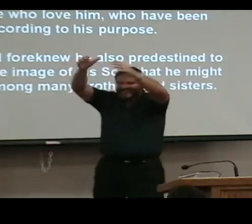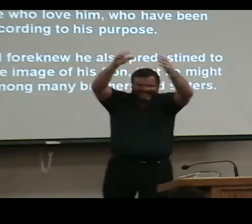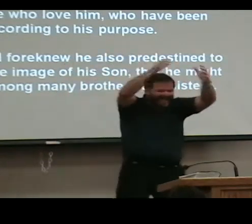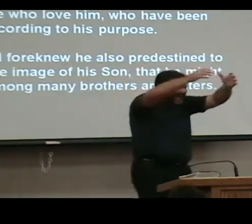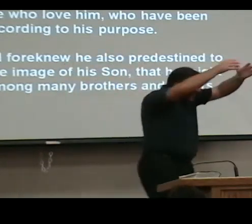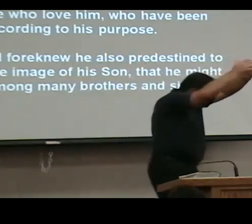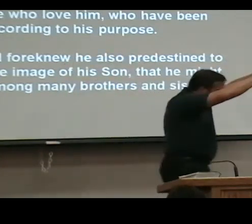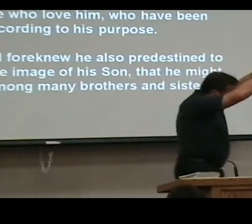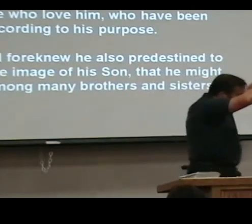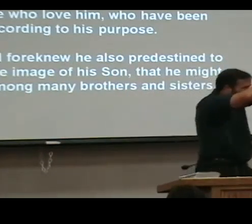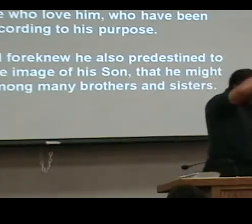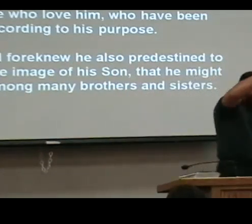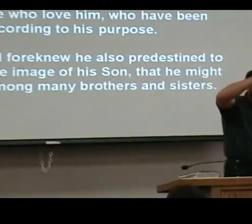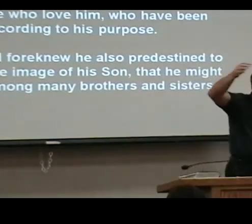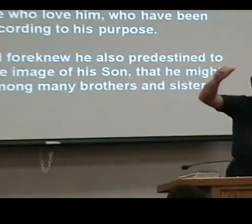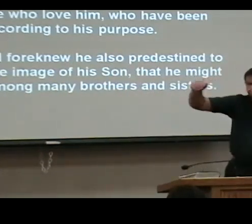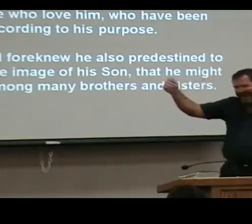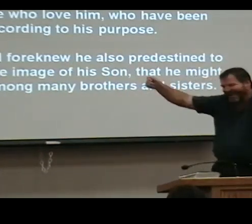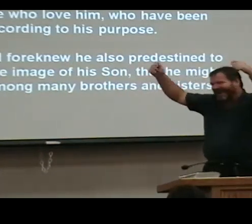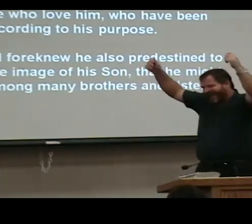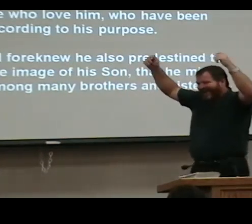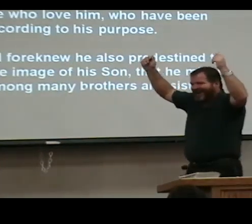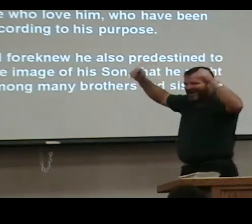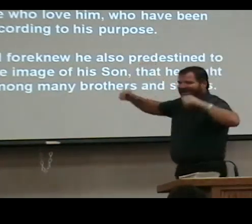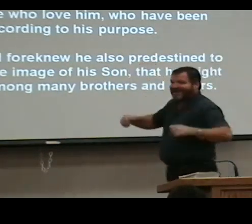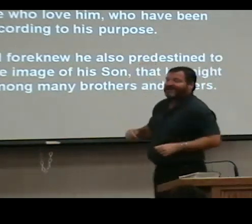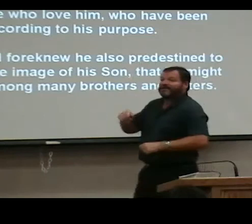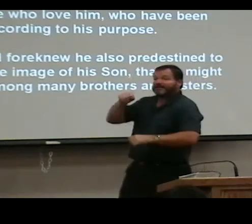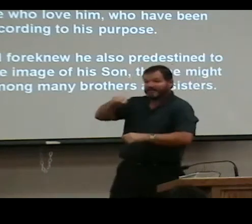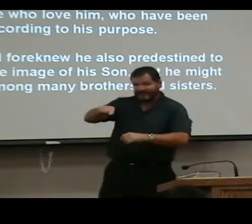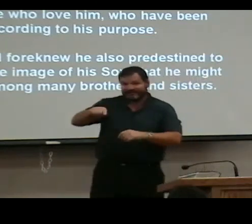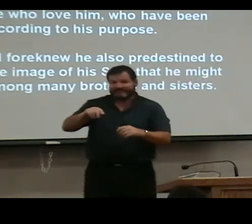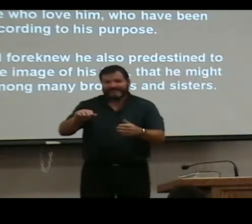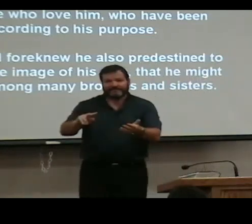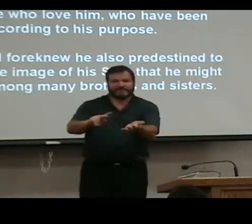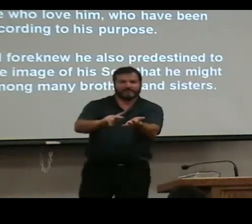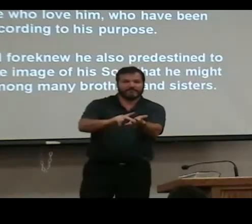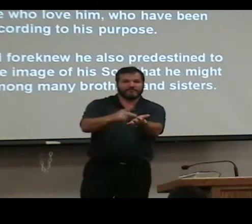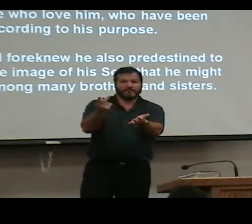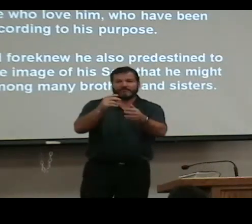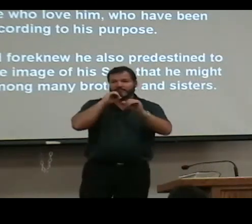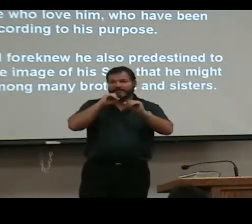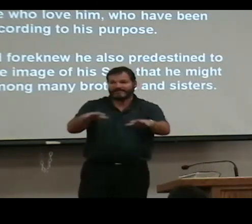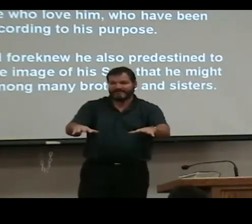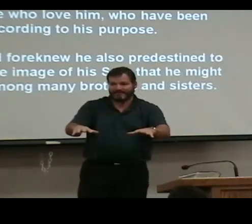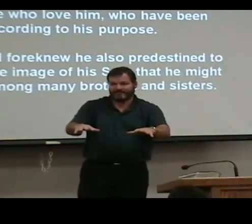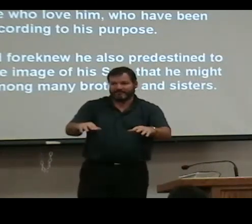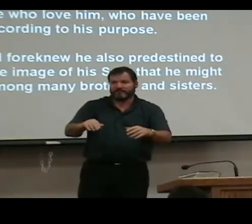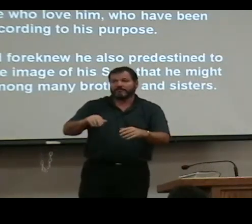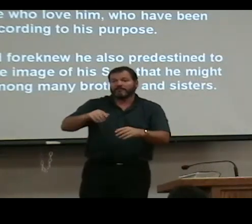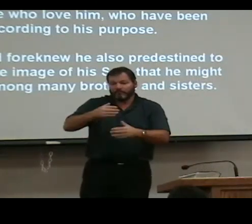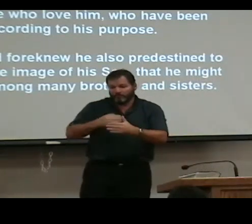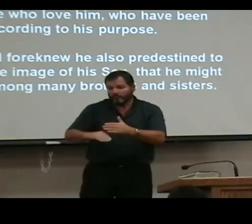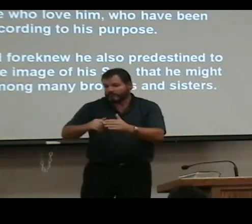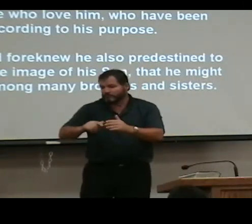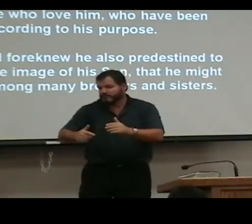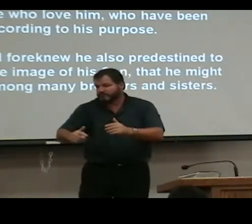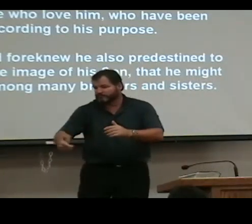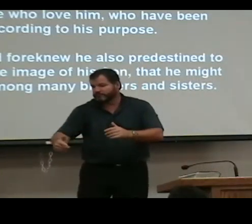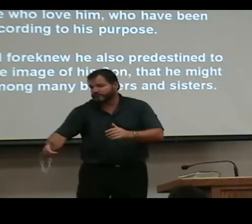Everybody's in celebration because we're going to have a son victorious. That first son, that second. Born, the second